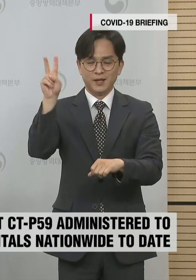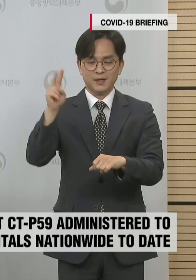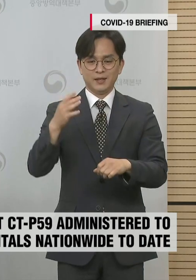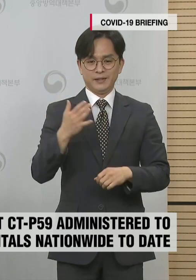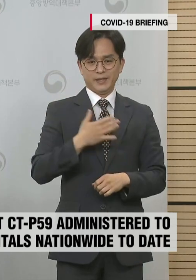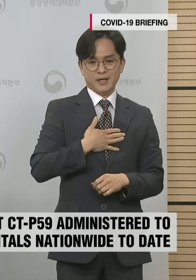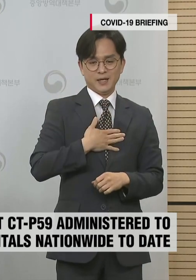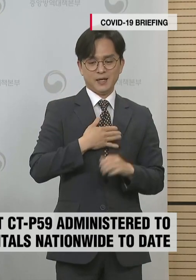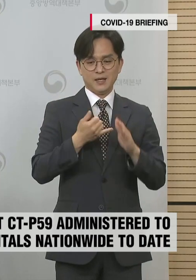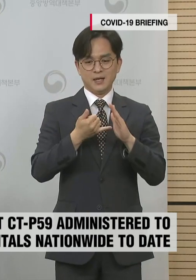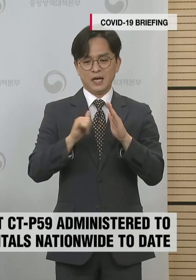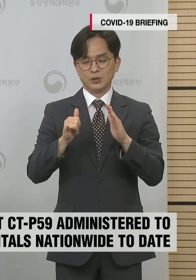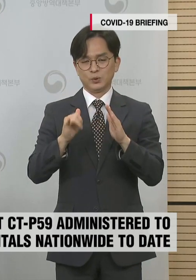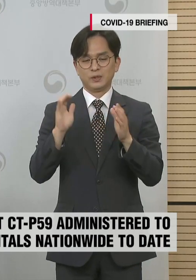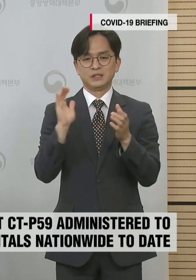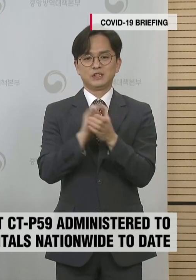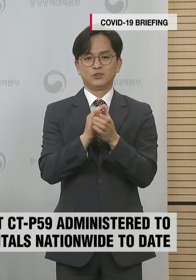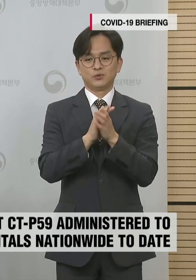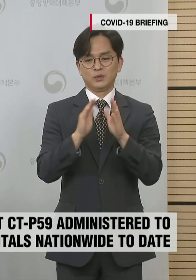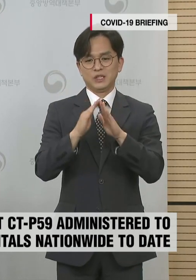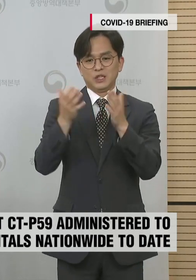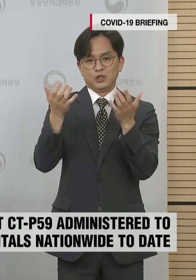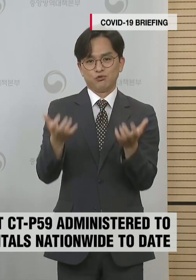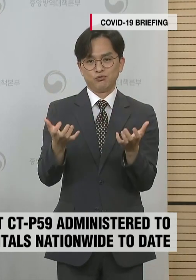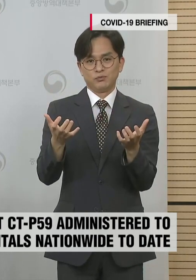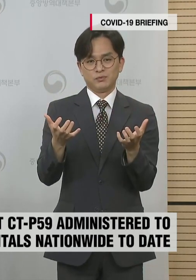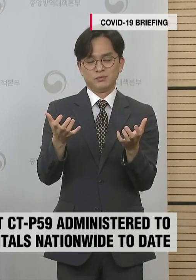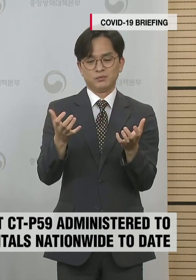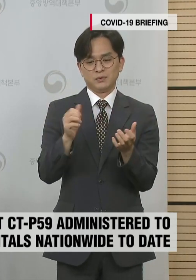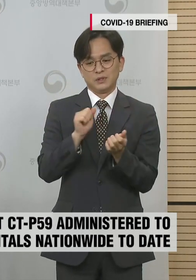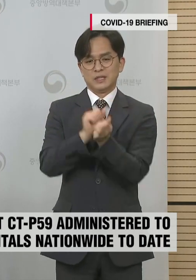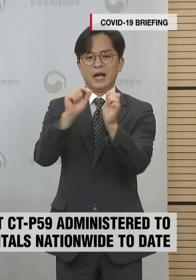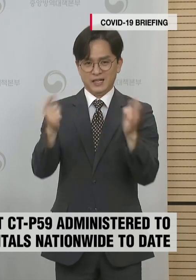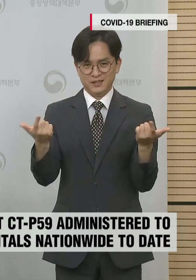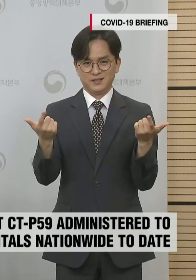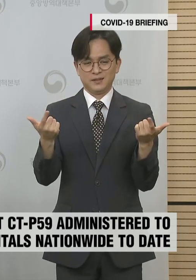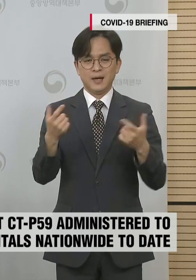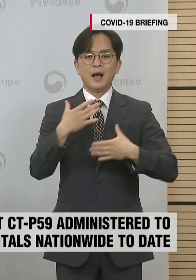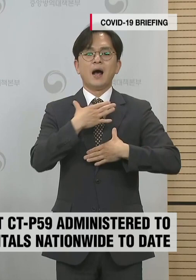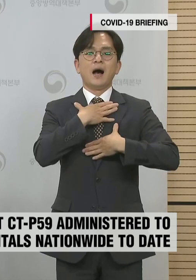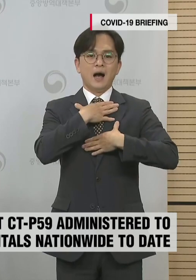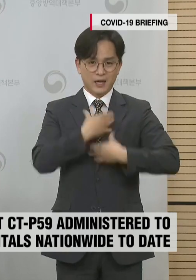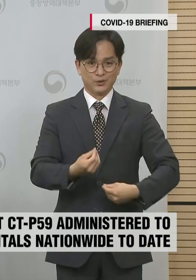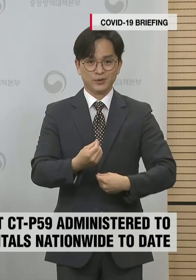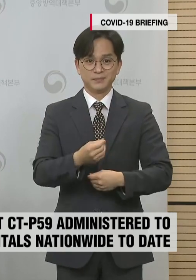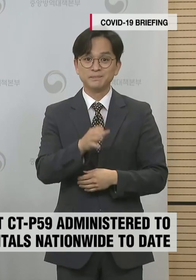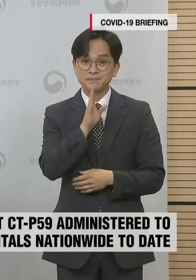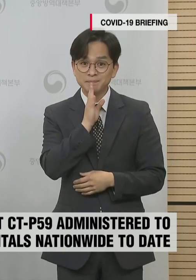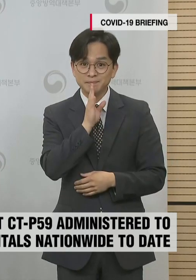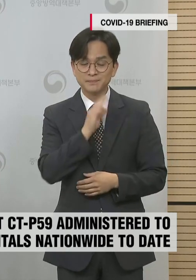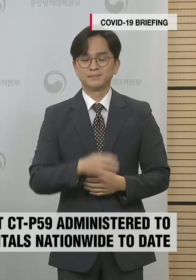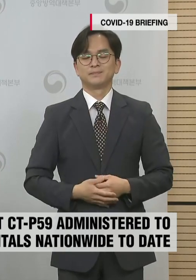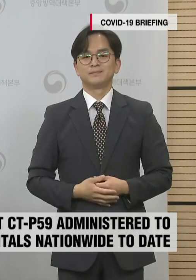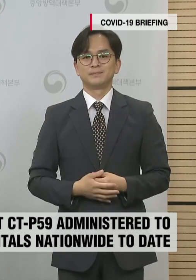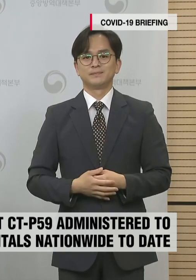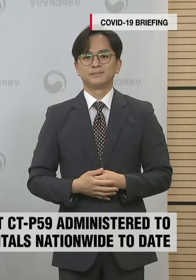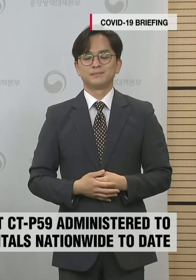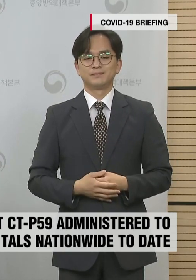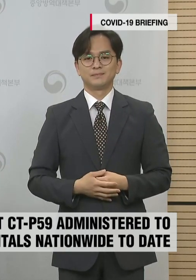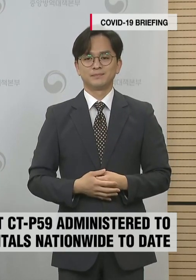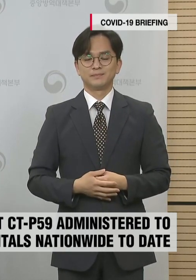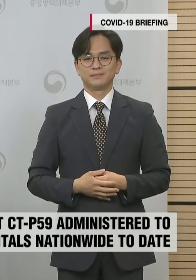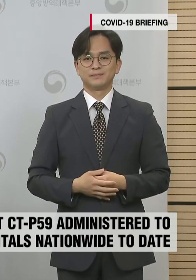billion doses have been administered globally, and we believe that getting yourself vaccinated is the best measure to